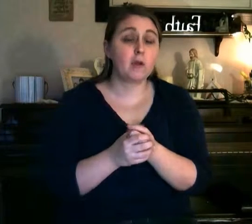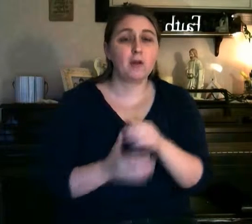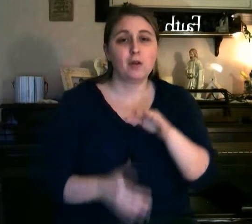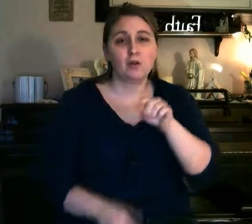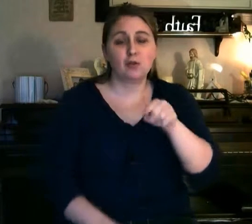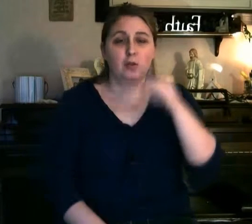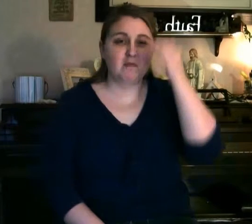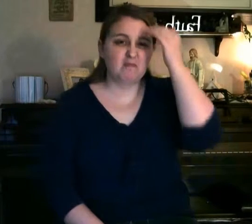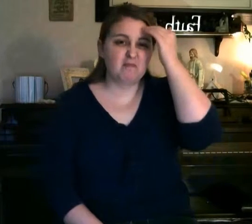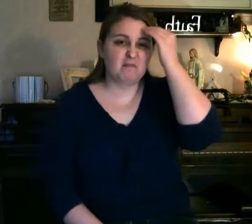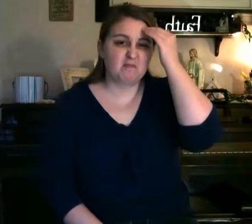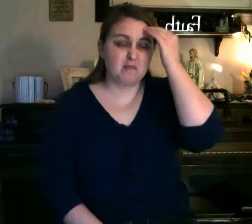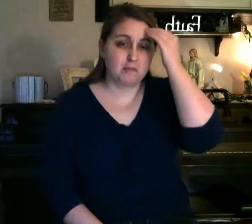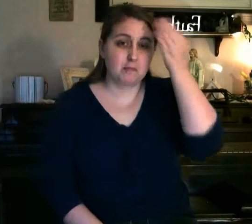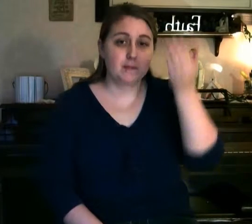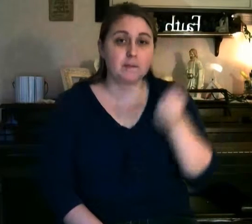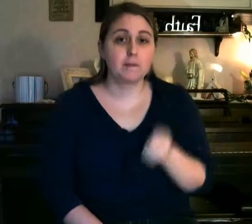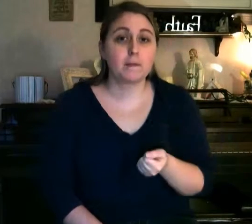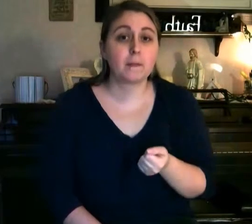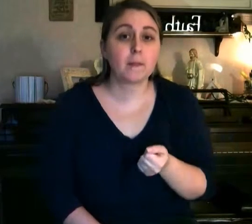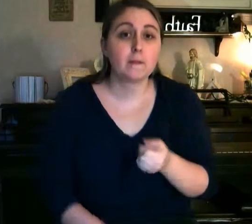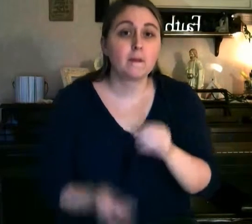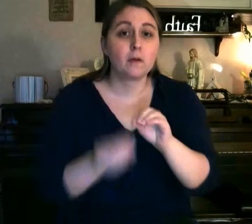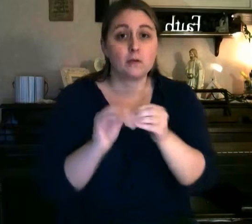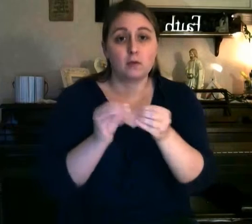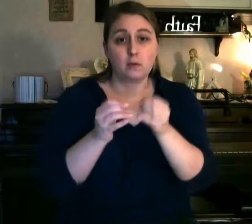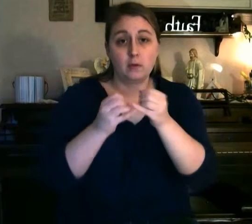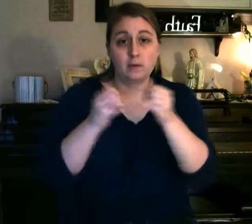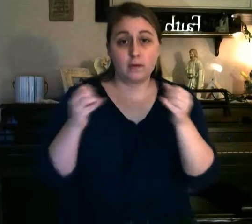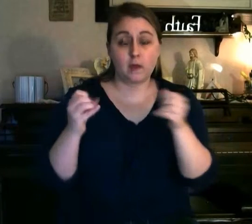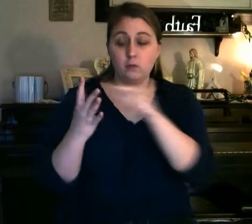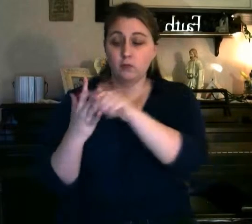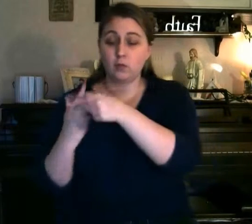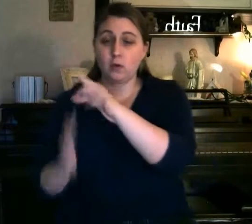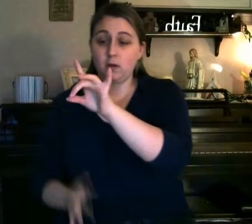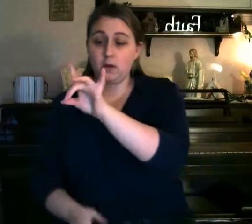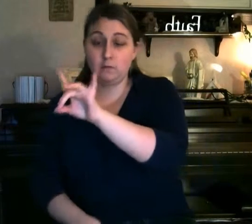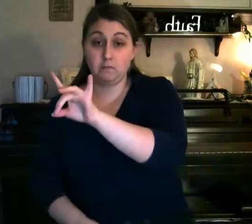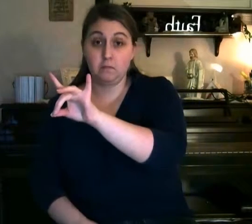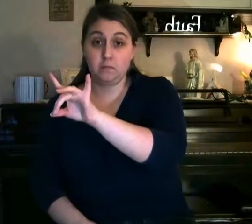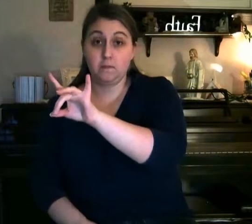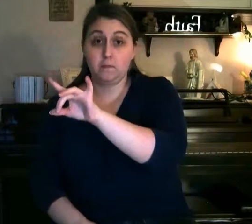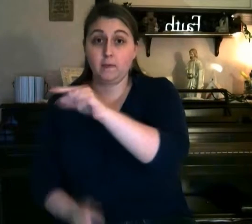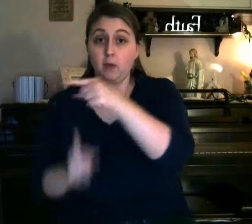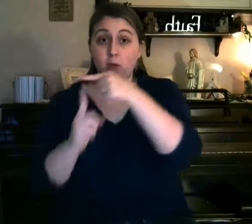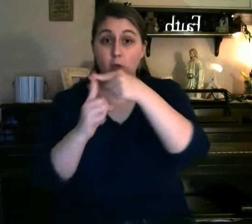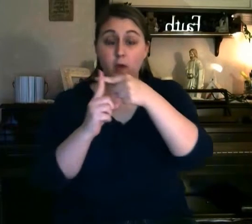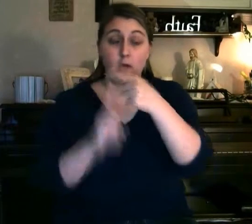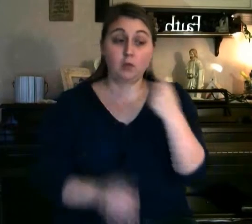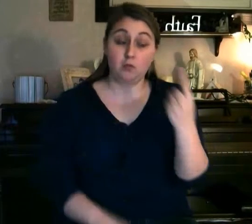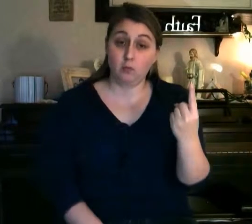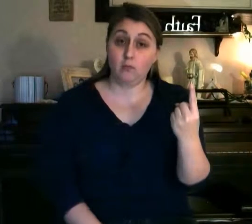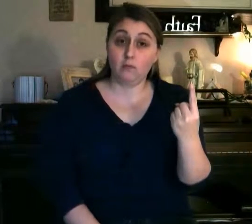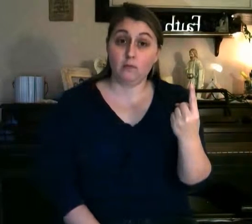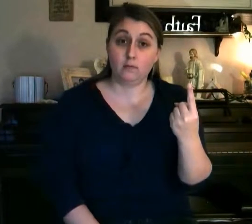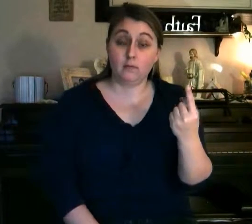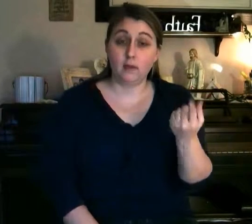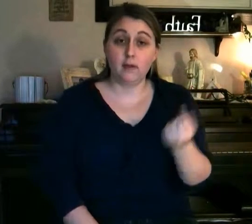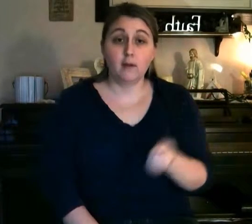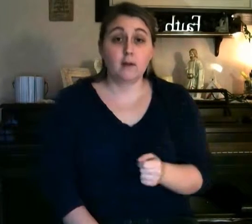Plus 1 is just the next number. But if we look at the number line, you start at 8, and you add 1. 8 plus 1